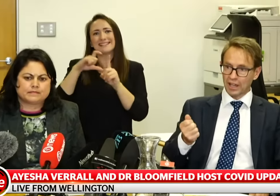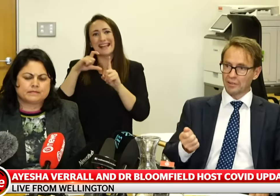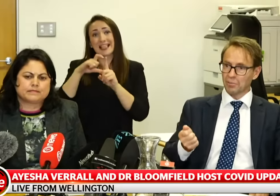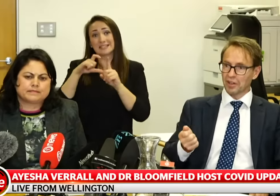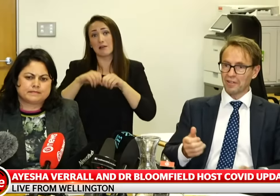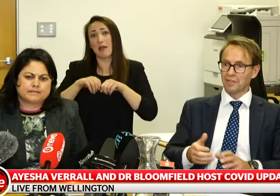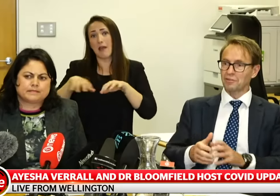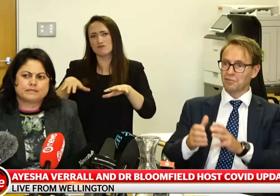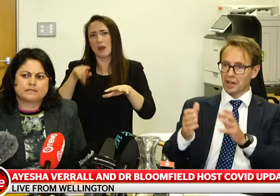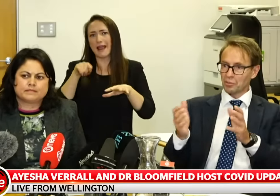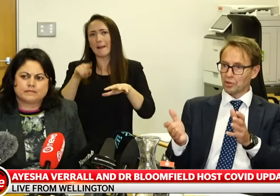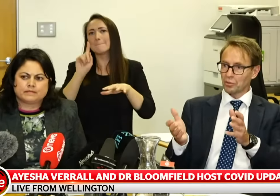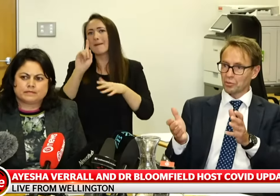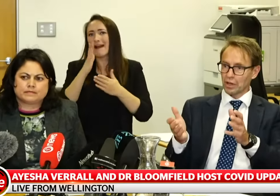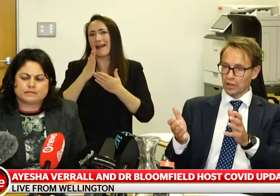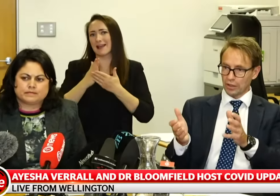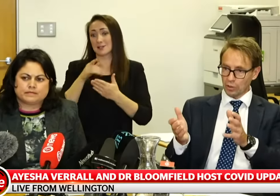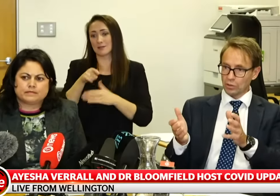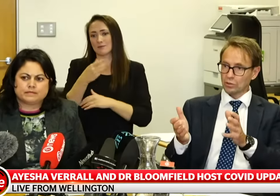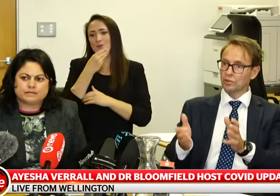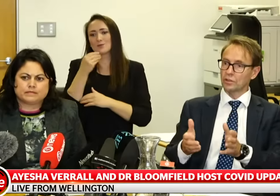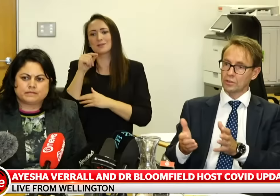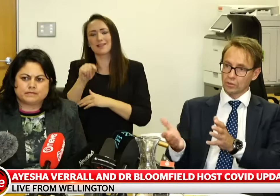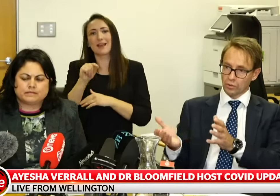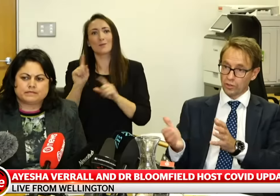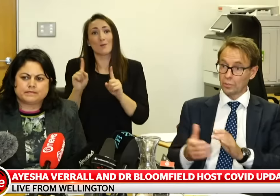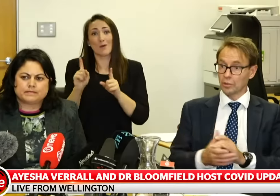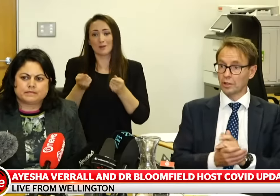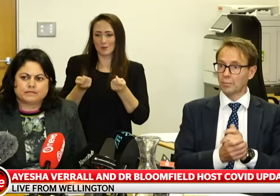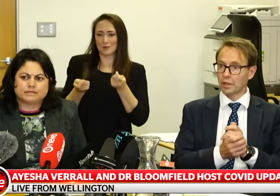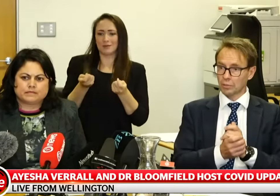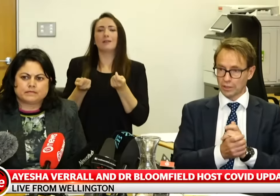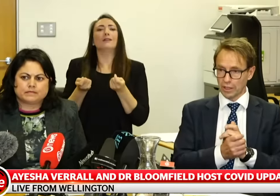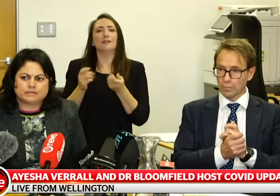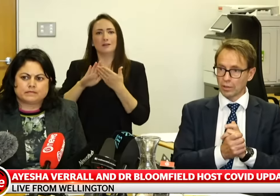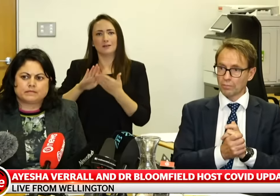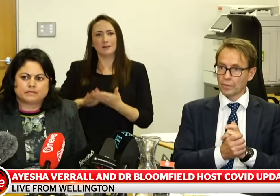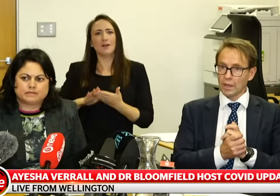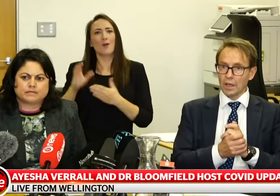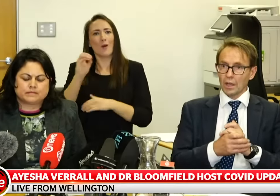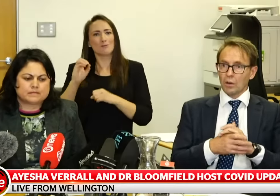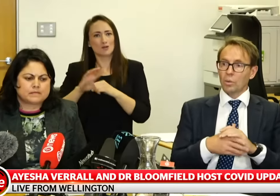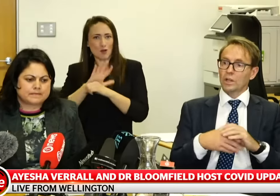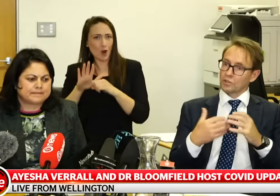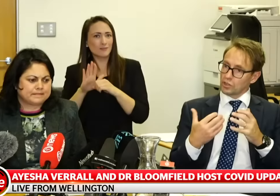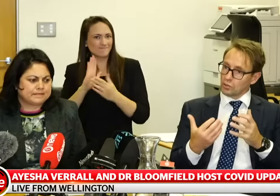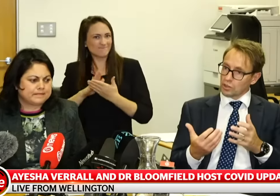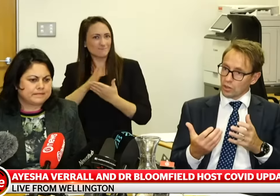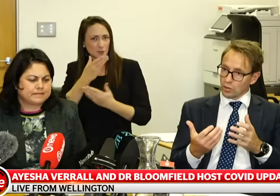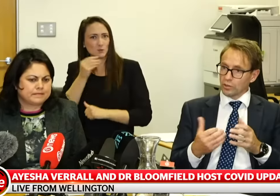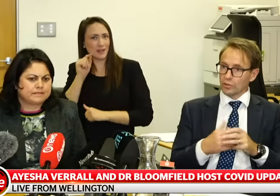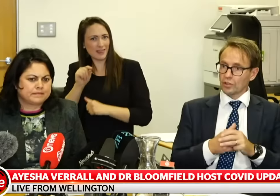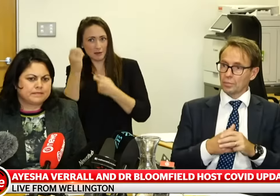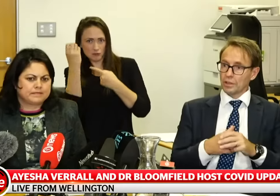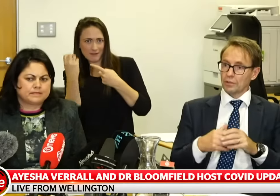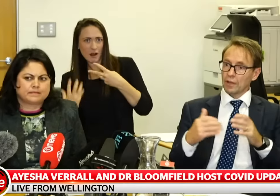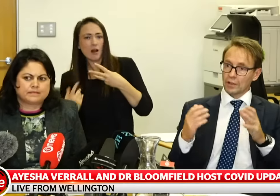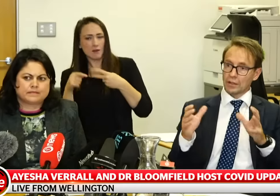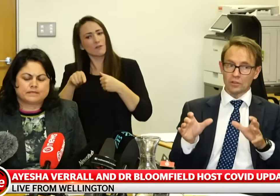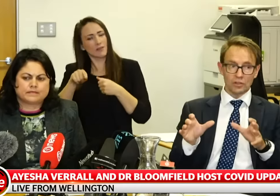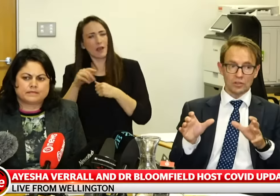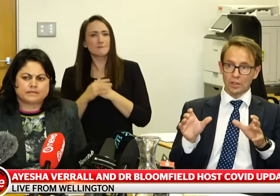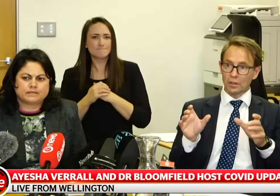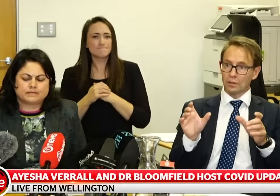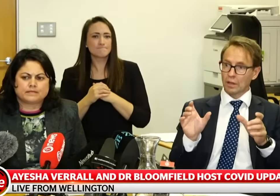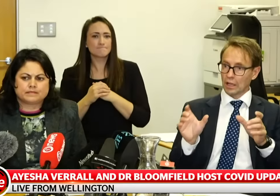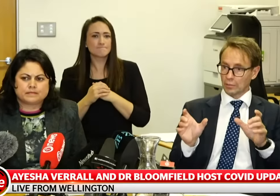it became the framework that we used to deal with the Omicron outbreak when it came along. We're continuing to look at the CPF and